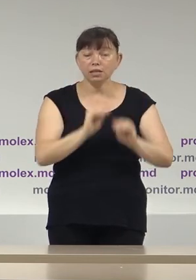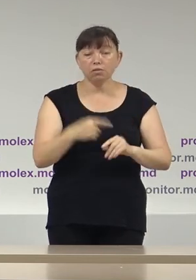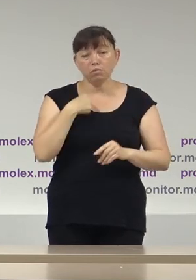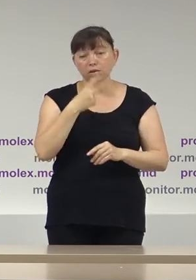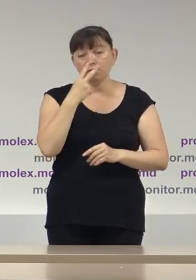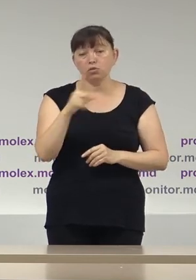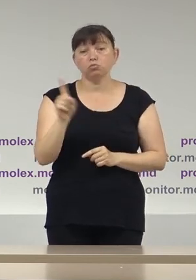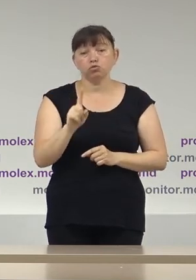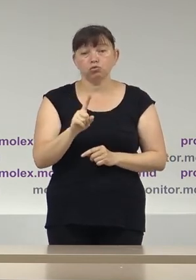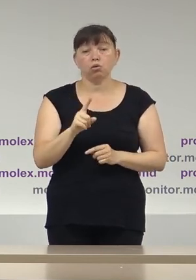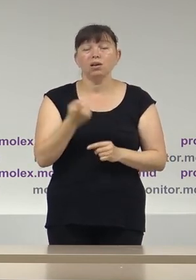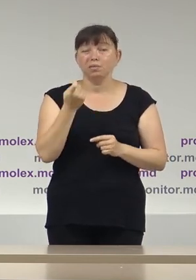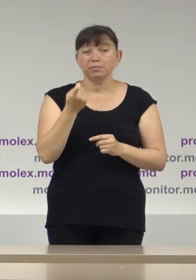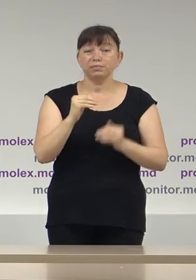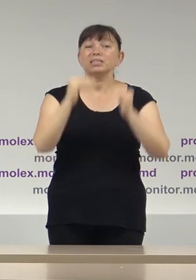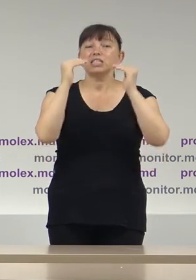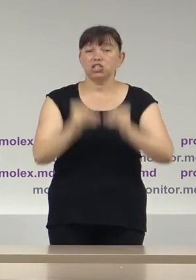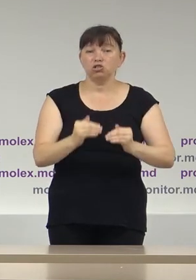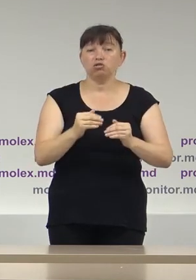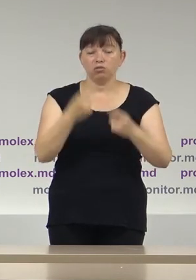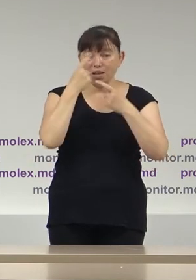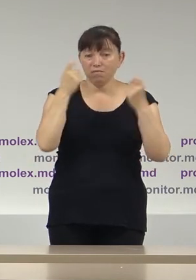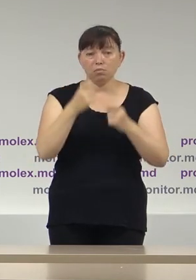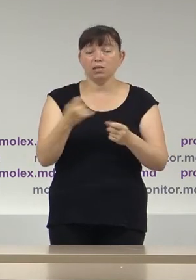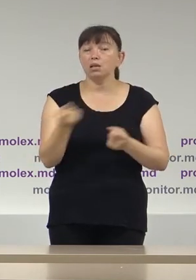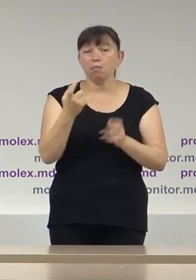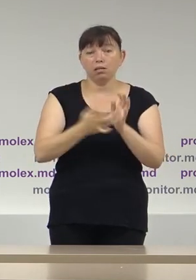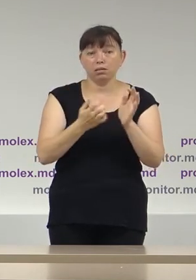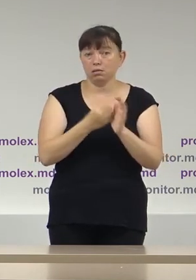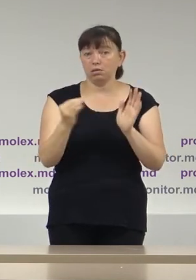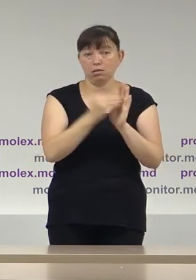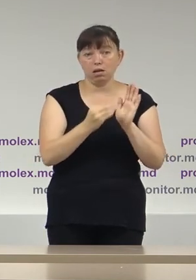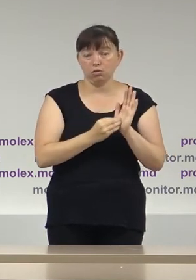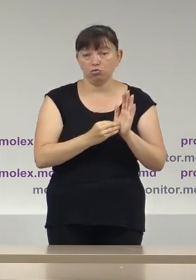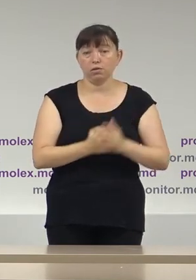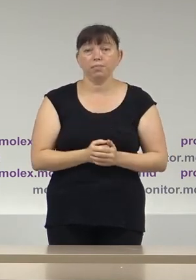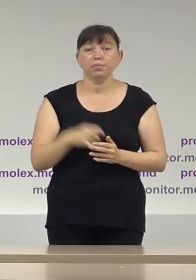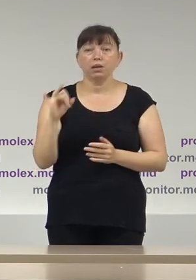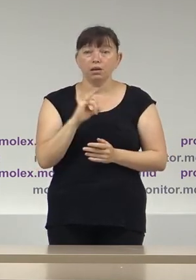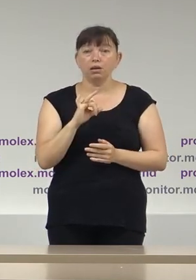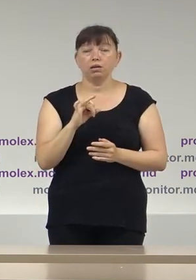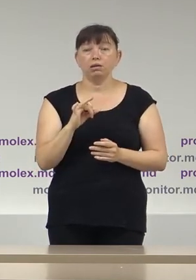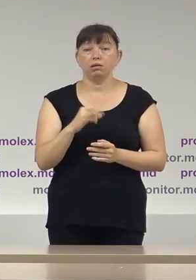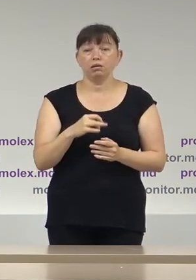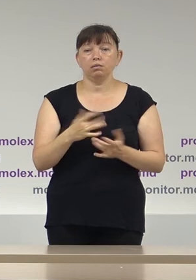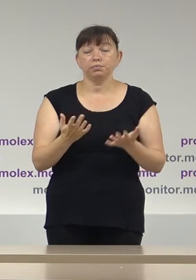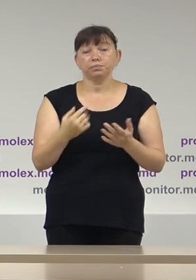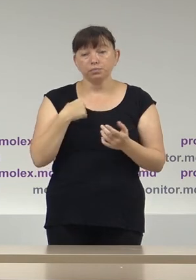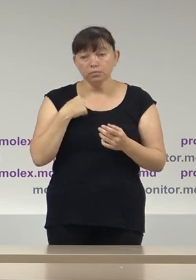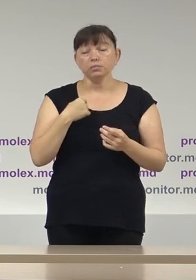the accuracy of financial reports, we found a low quality level of the information